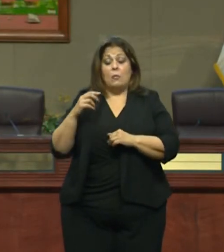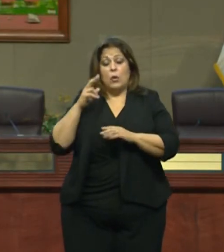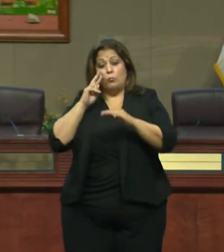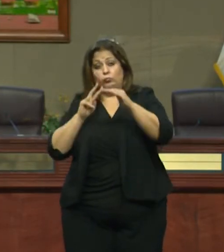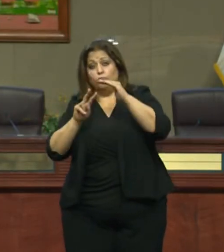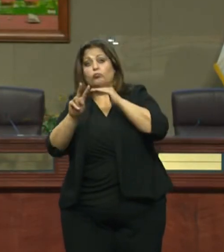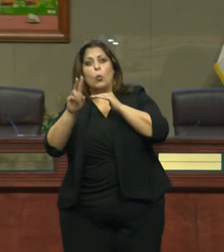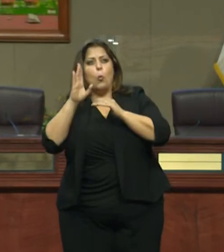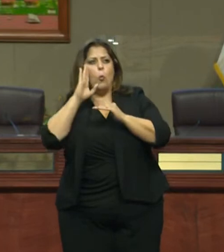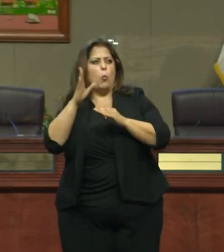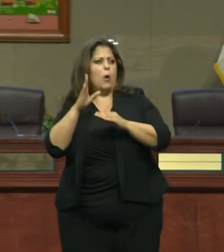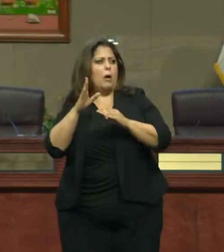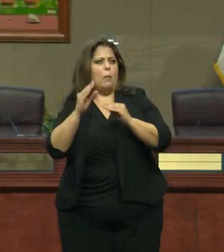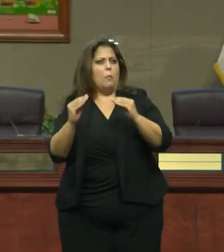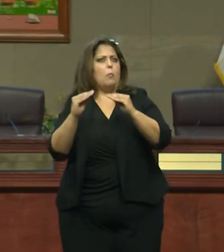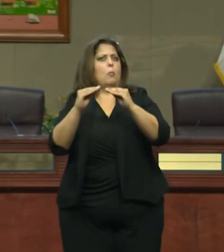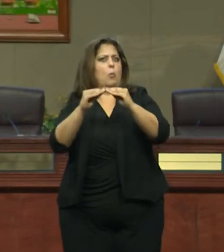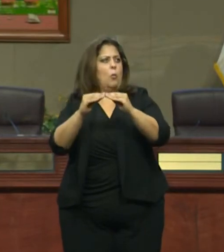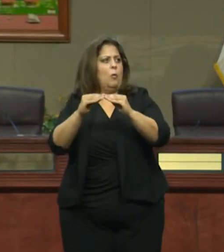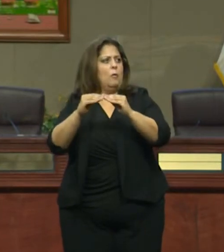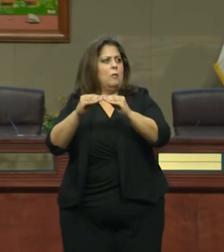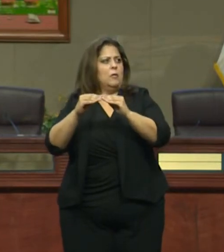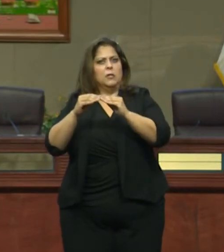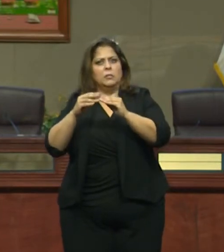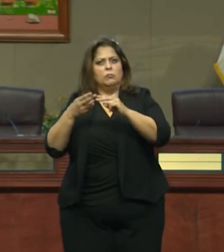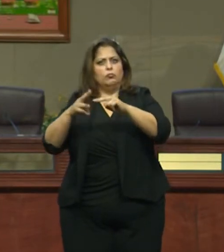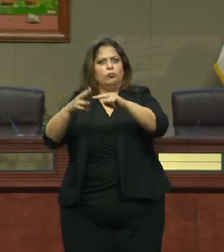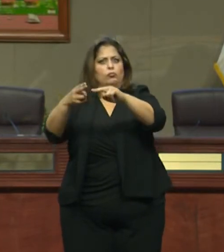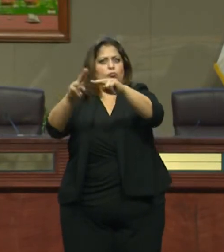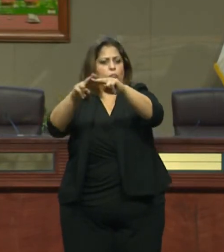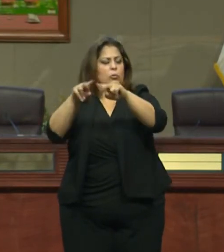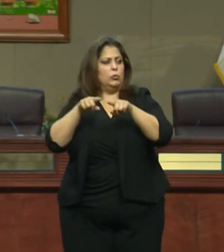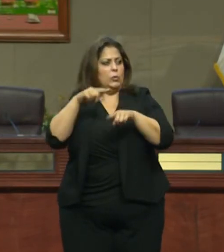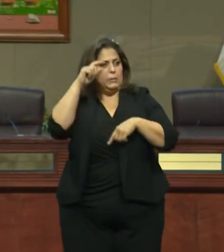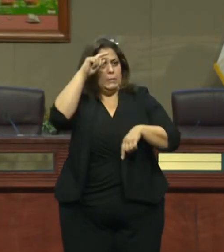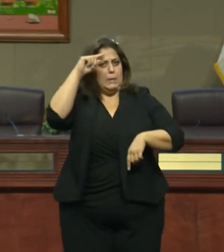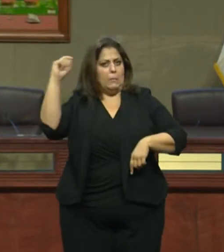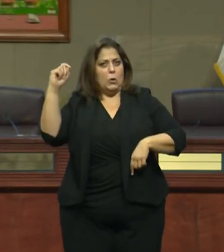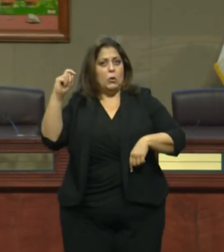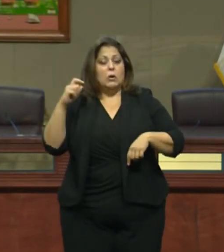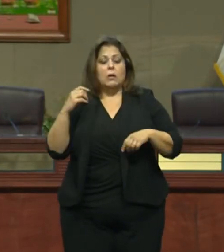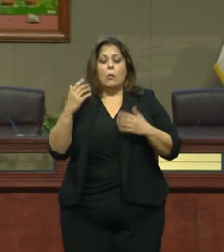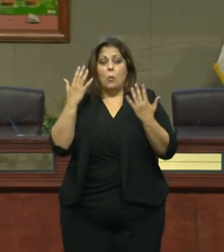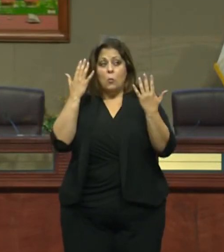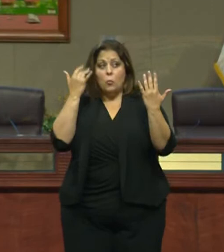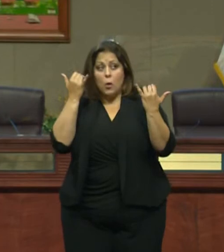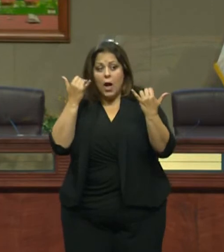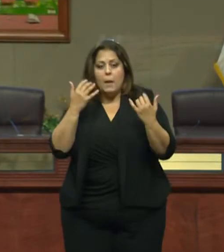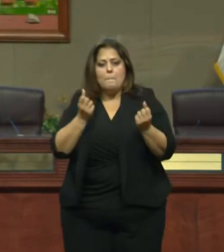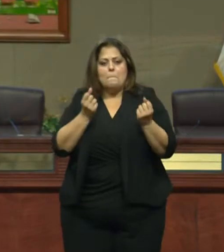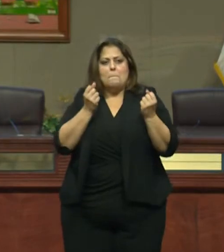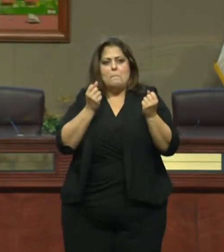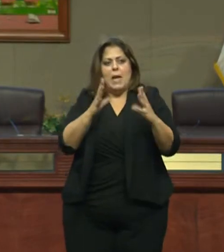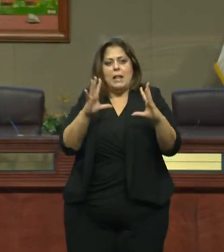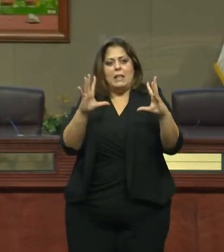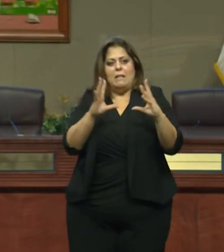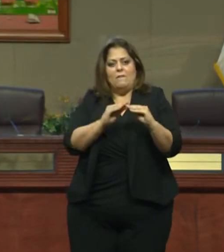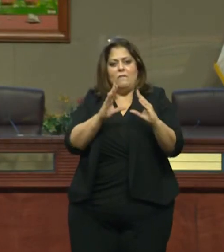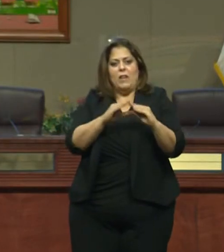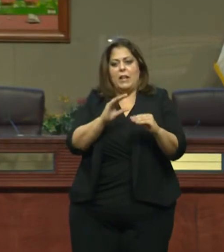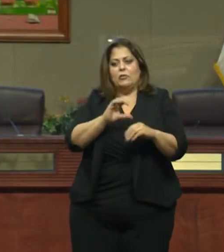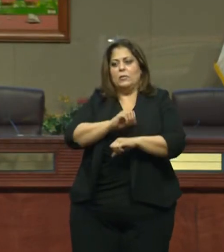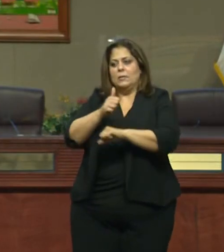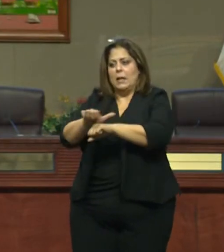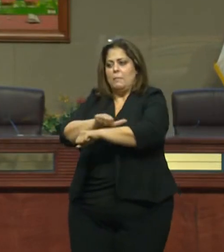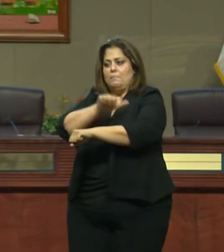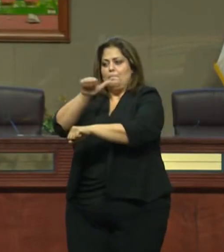better as we move into the summer months. A number of conventions have rebooked here. You heard that at the last